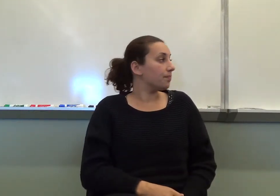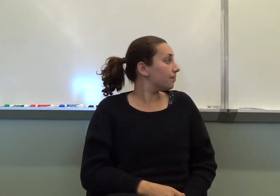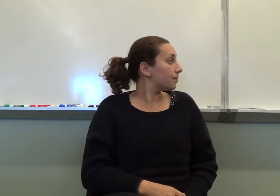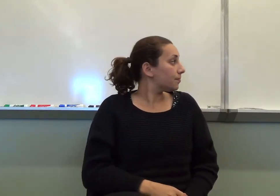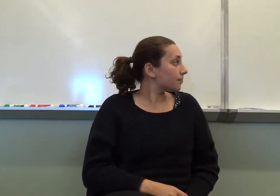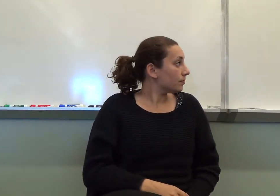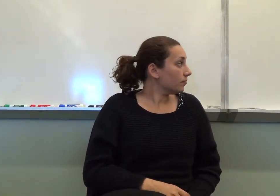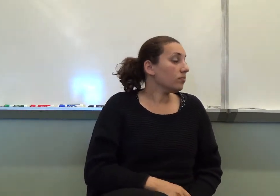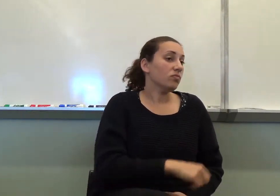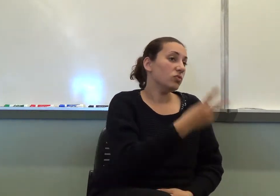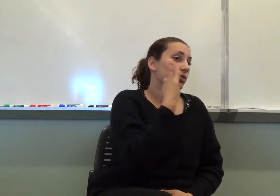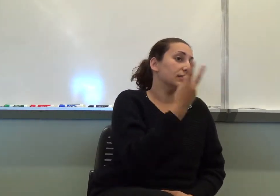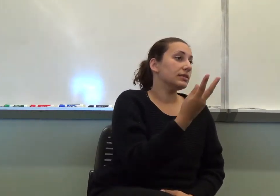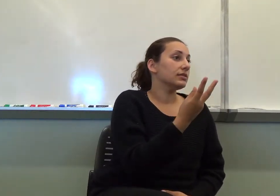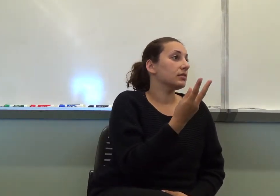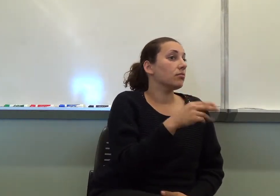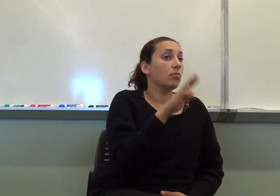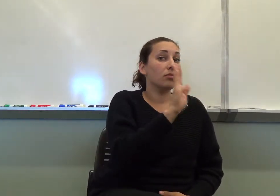And you can find B simply by subtracting